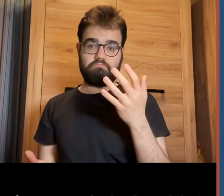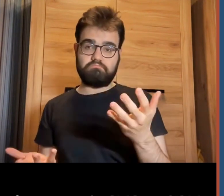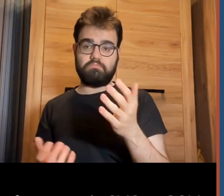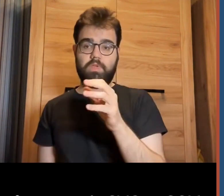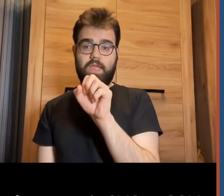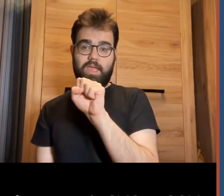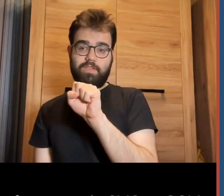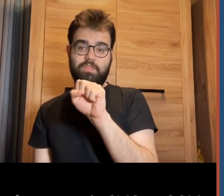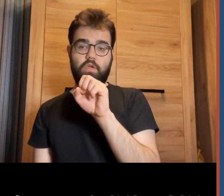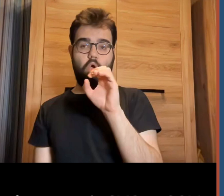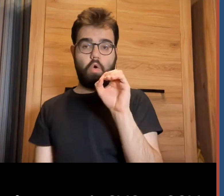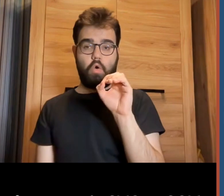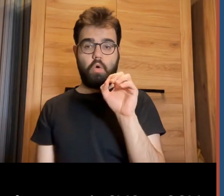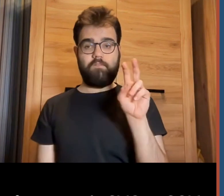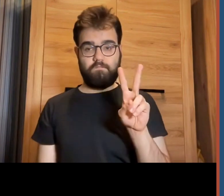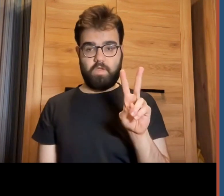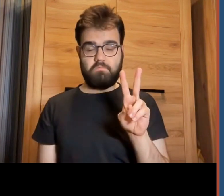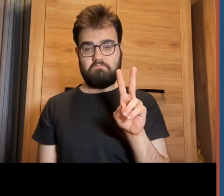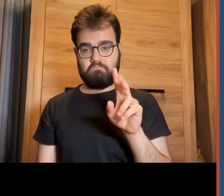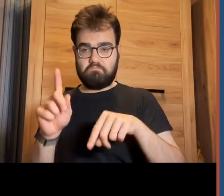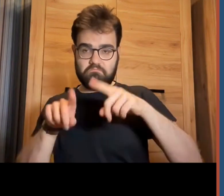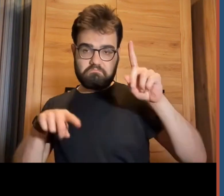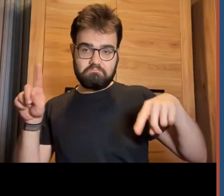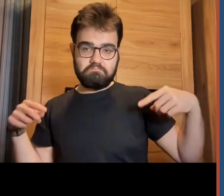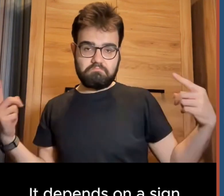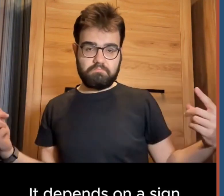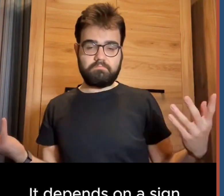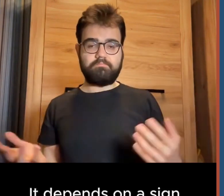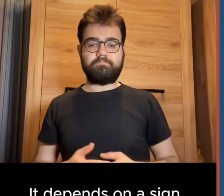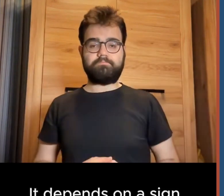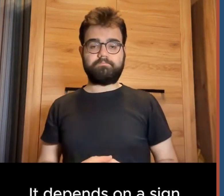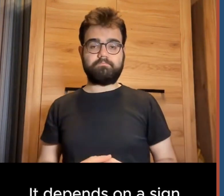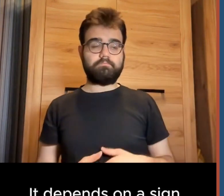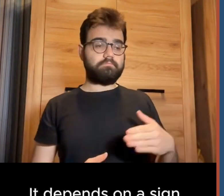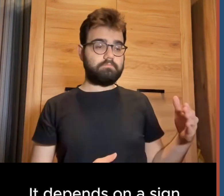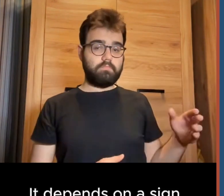constituent word orders for various sign languages, for example,